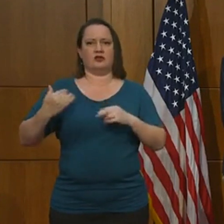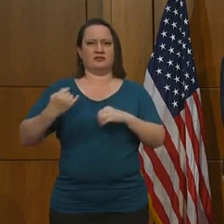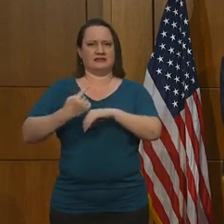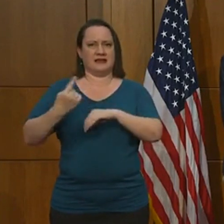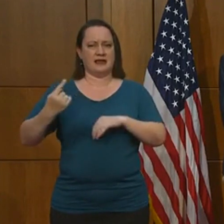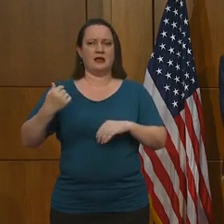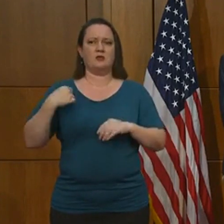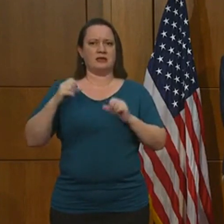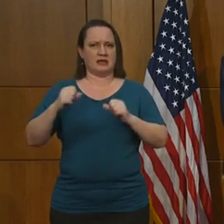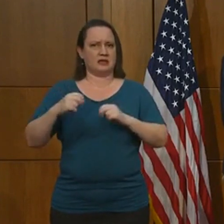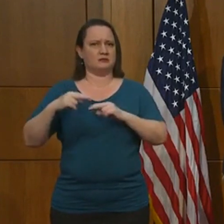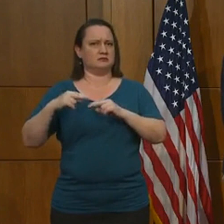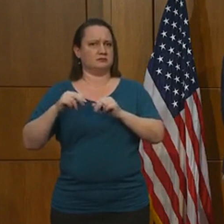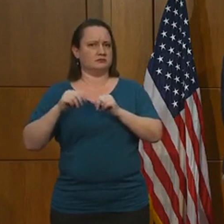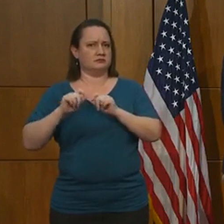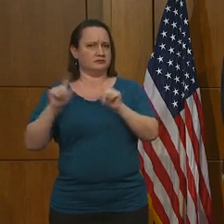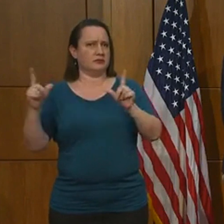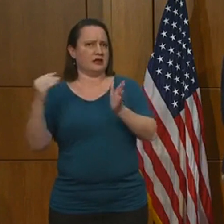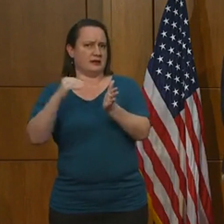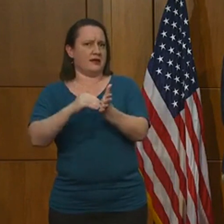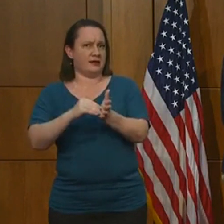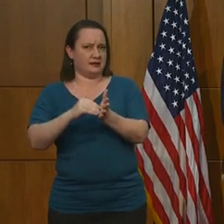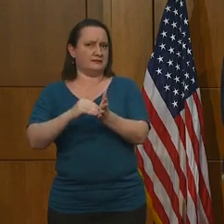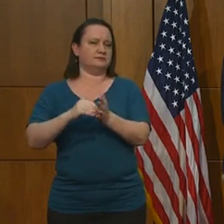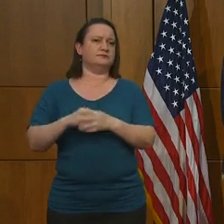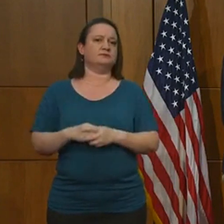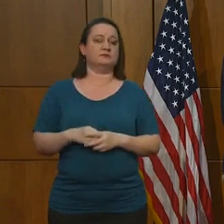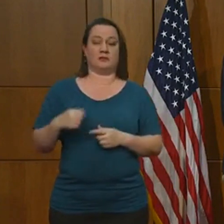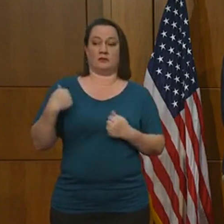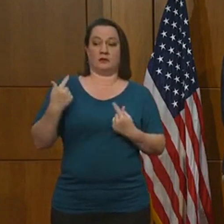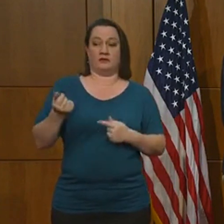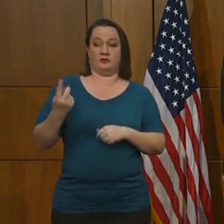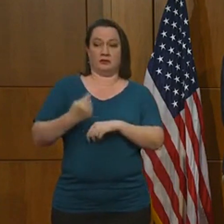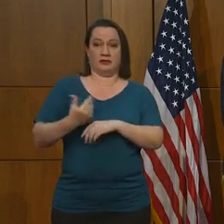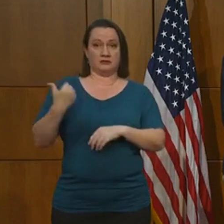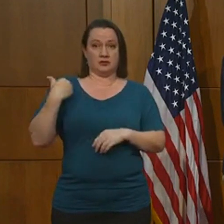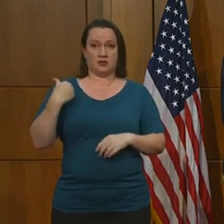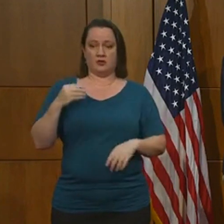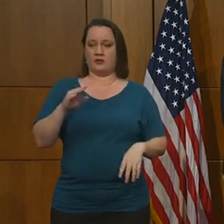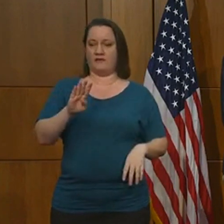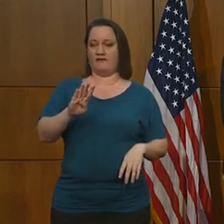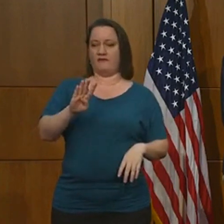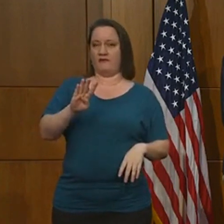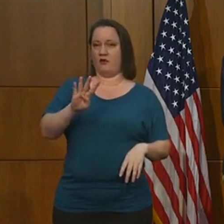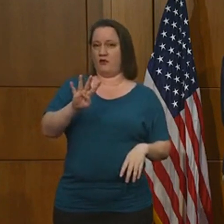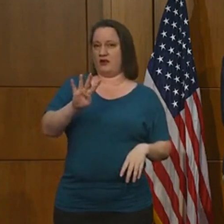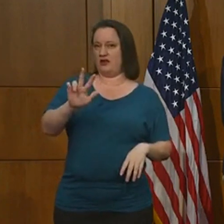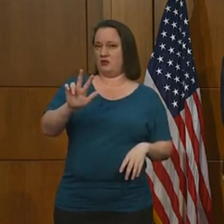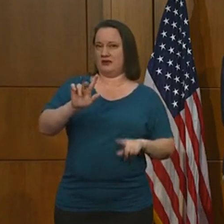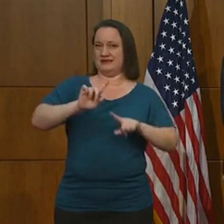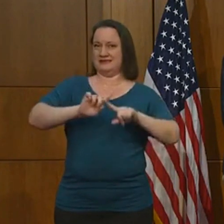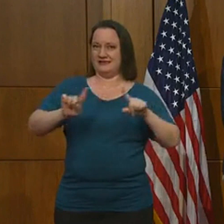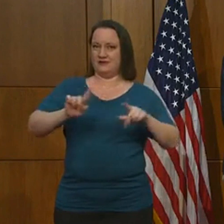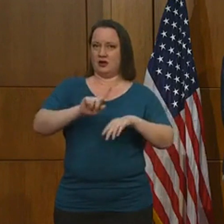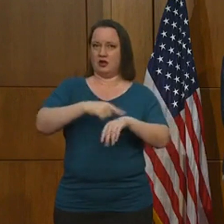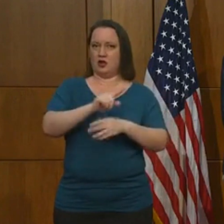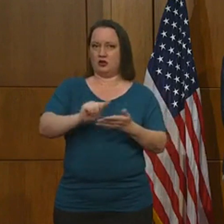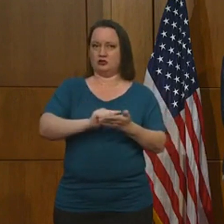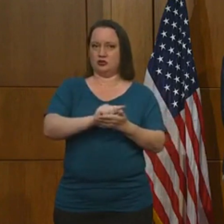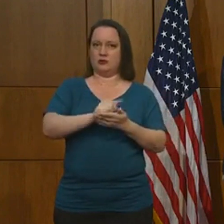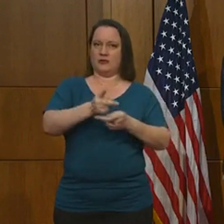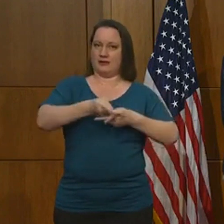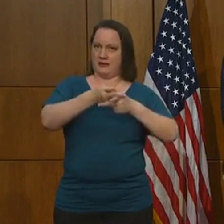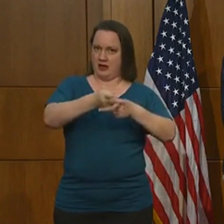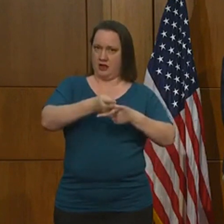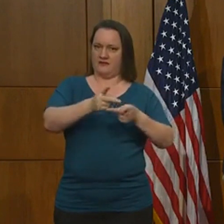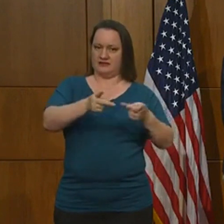share that further. As of data as of a couple of days ago, 43 long-term care facilities were at some point in the process of